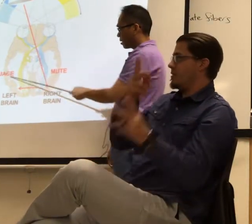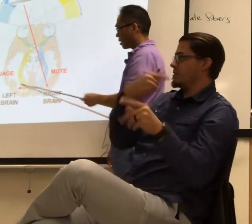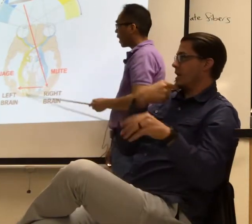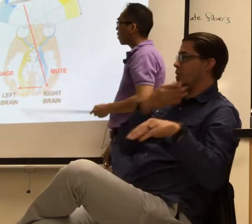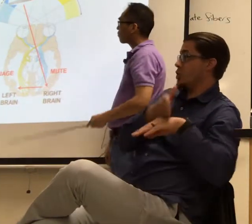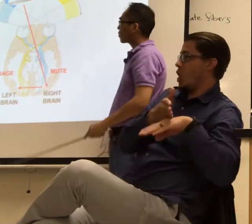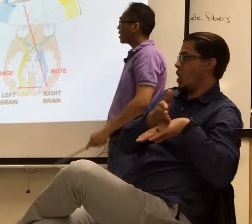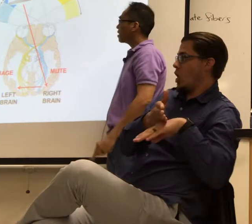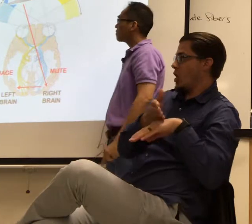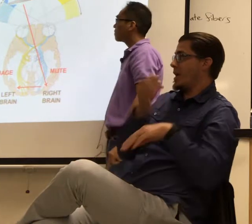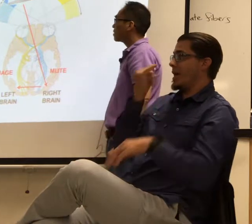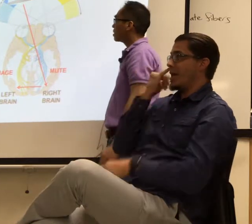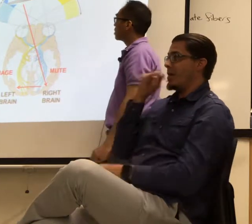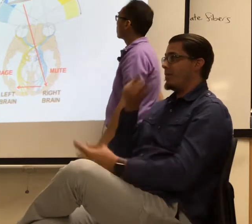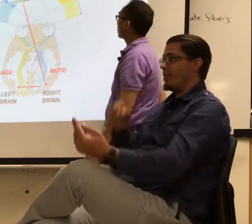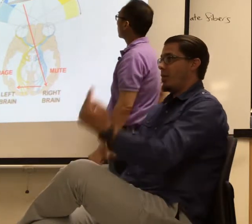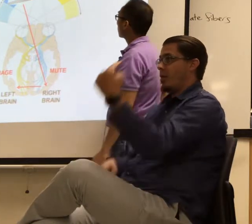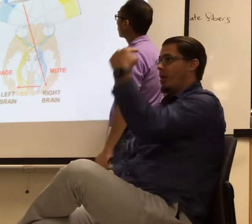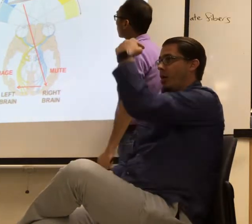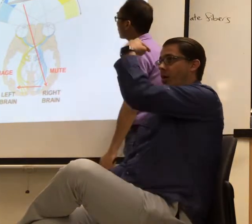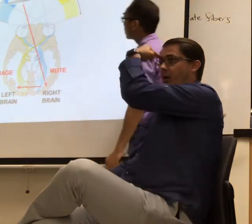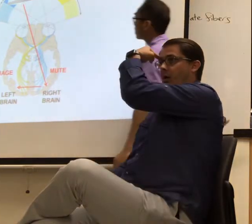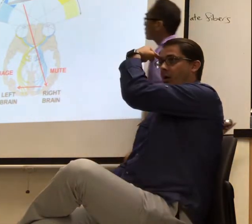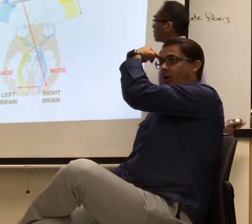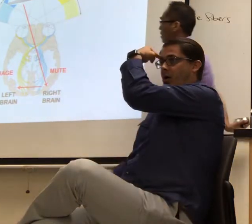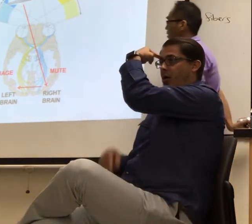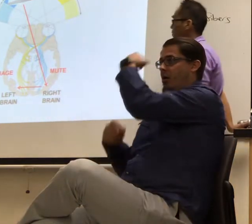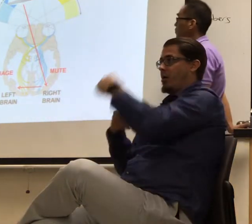saw. However, if